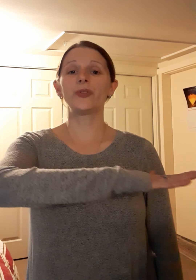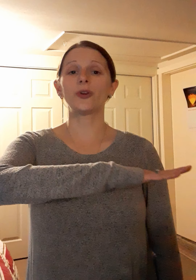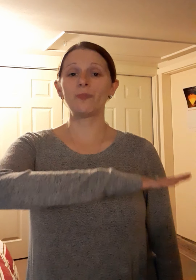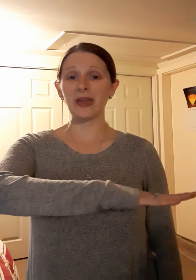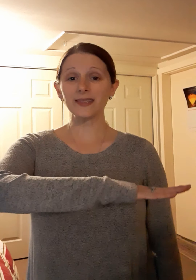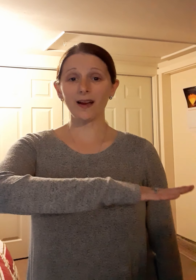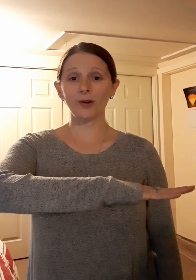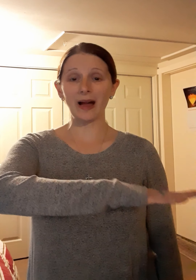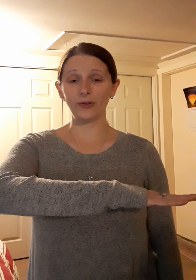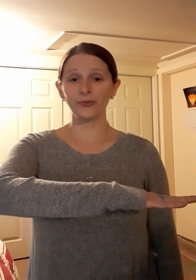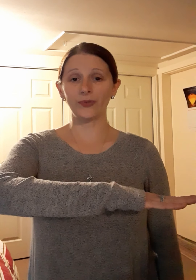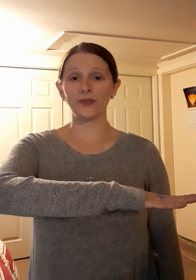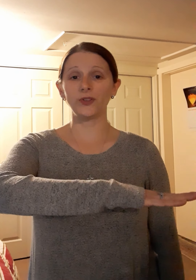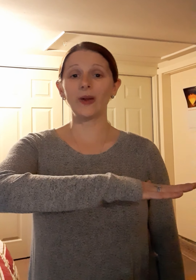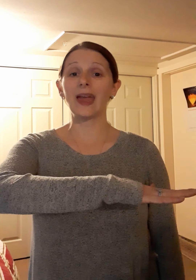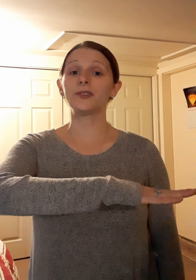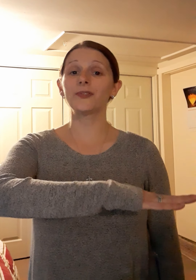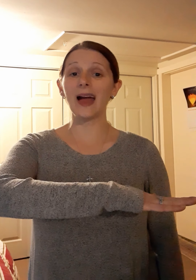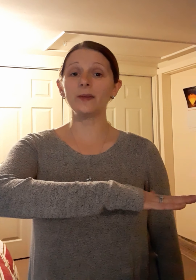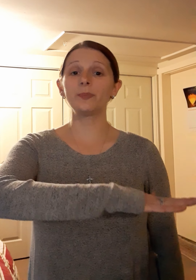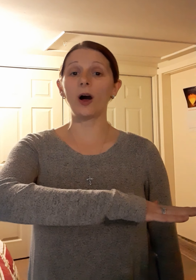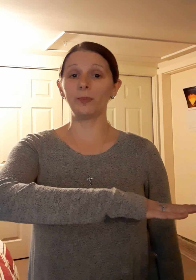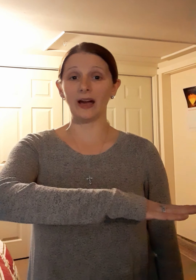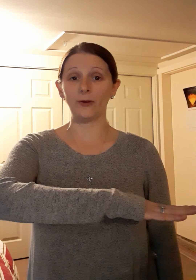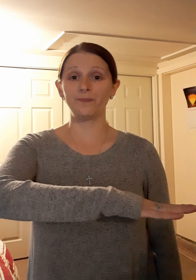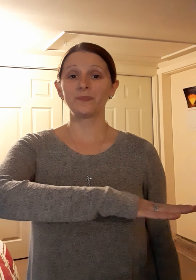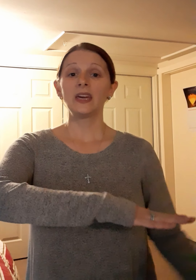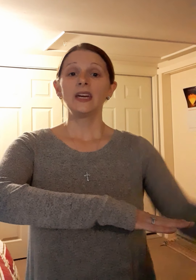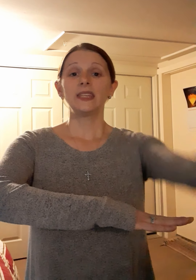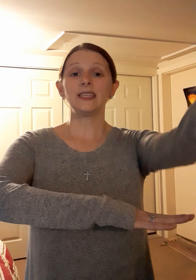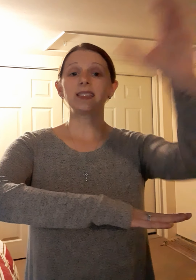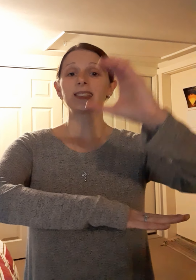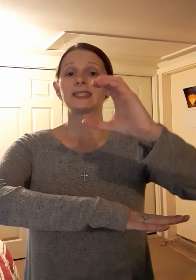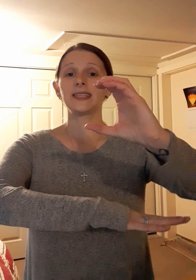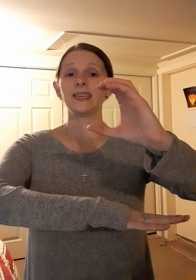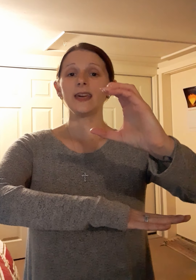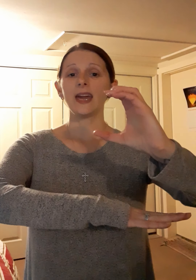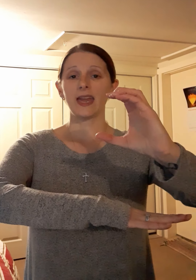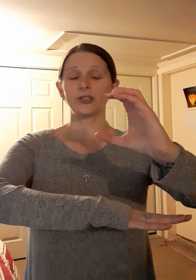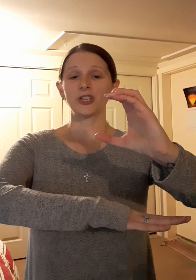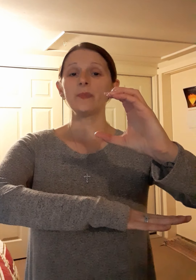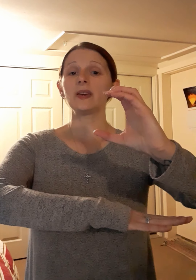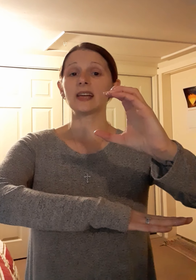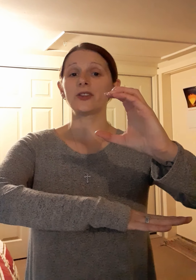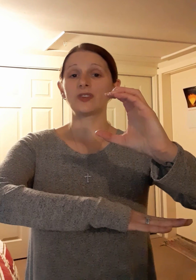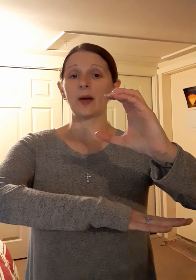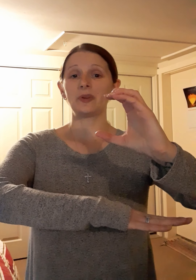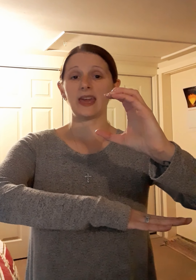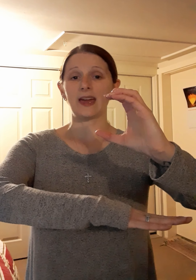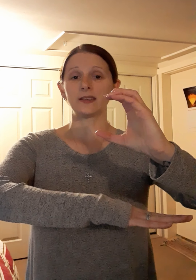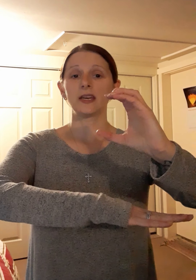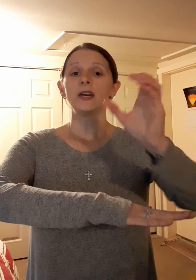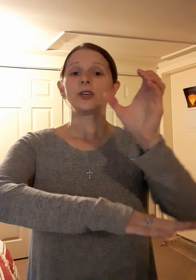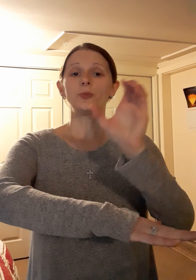your base arm out in front of you, hand flat, palm down. The C hand shape is on your dominant hand. You